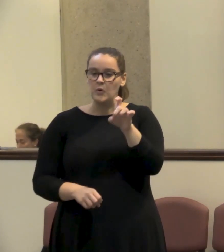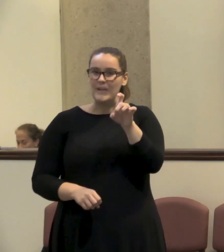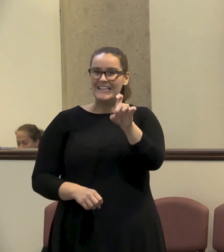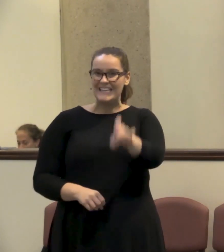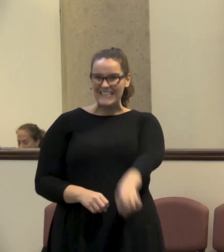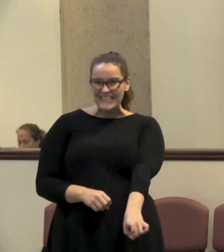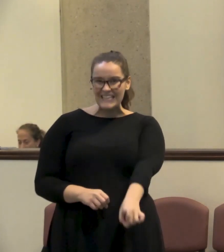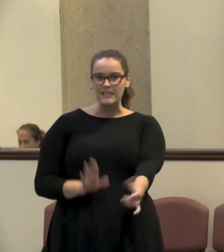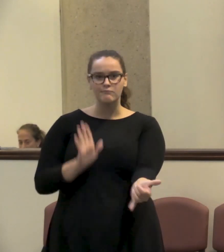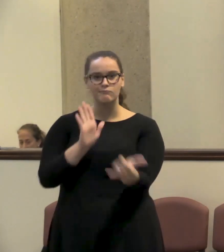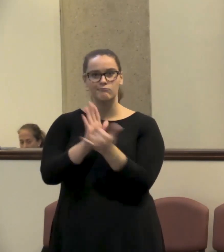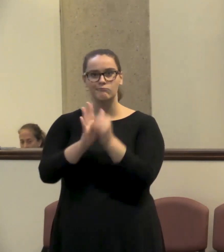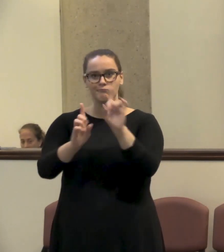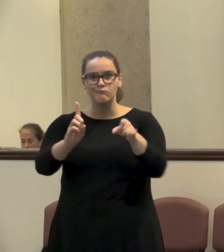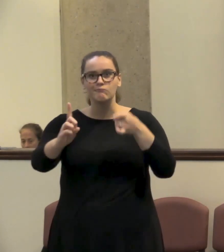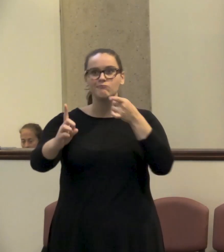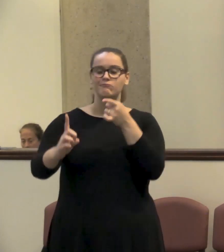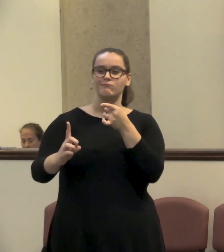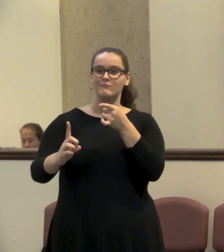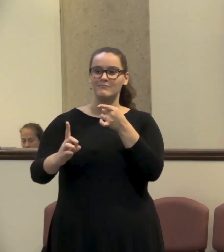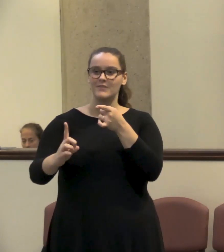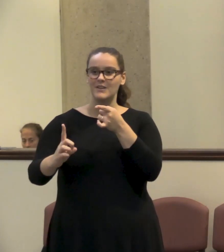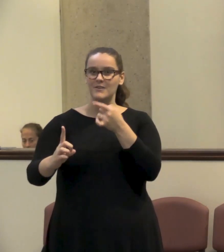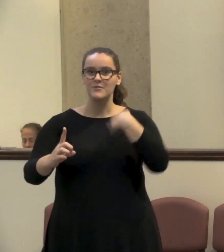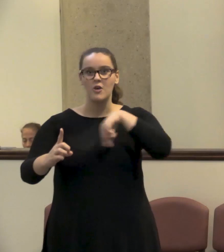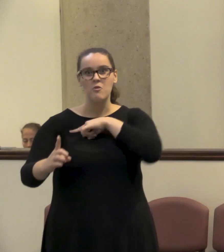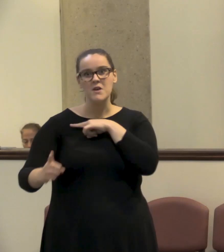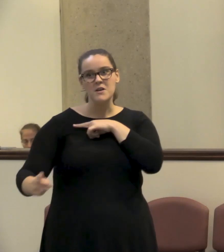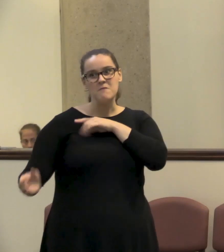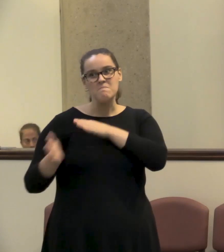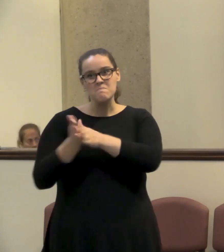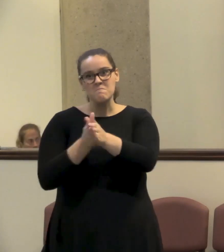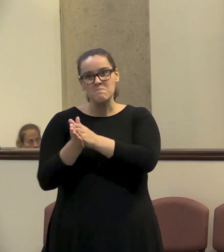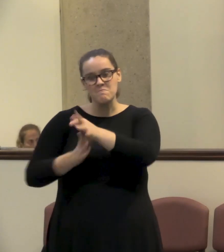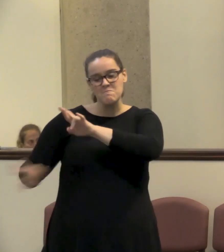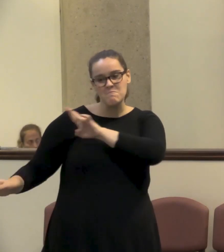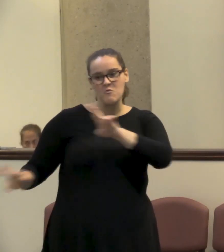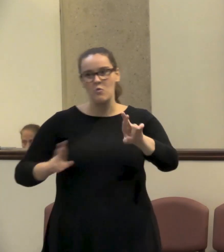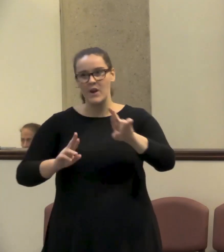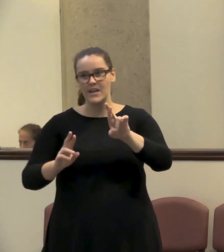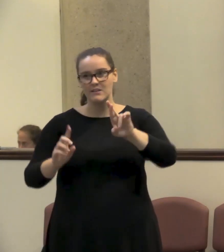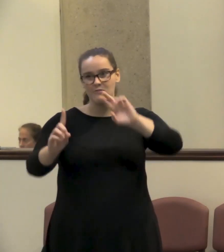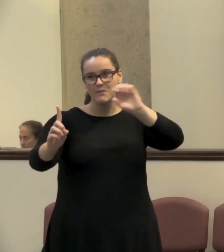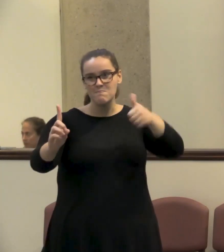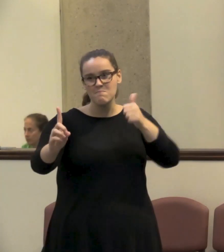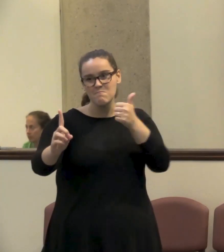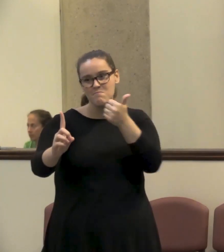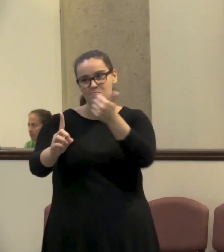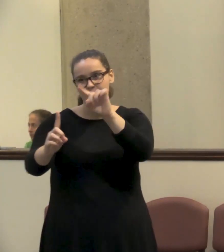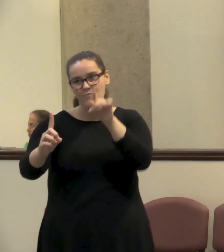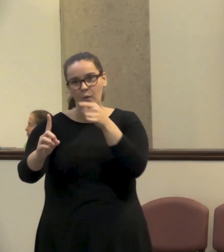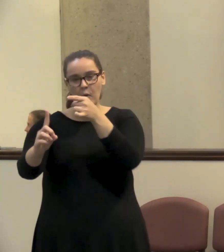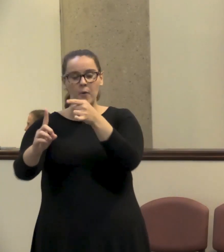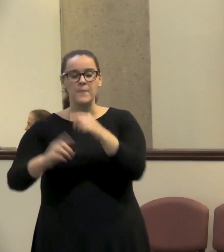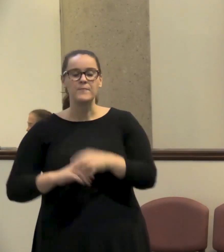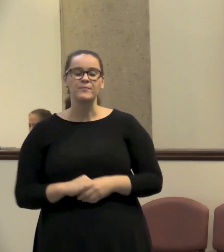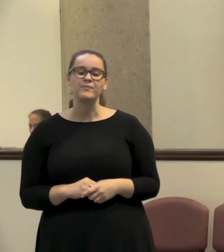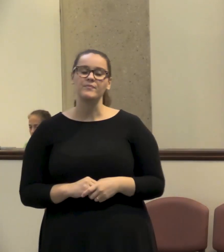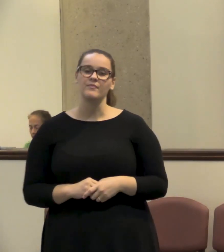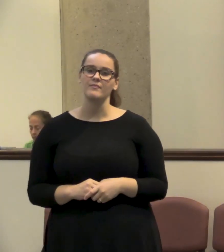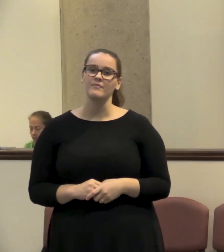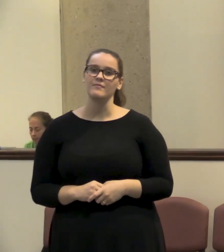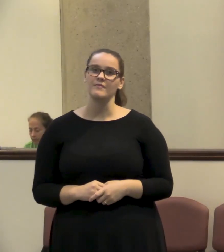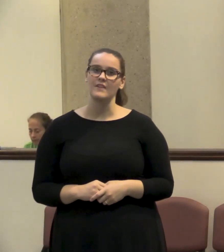goal in order to drive yourself continuously to try to achieve that goal. And I think that's what we set out